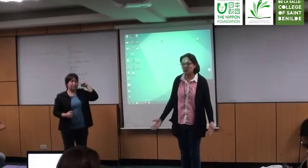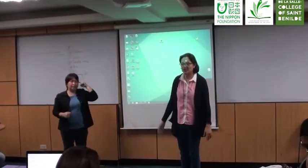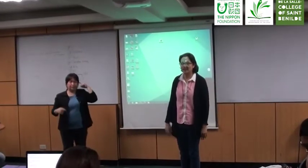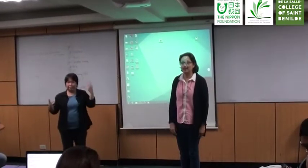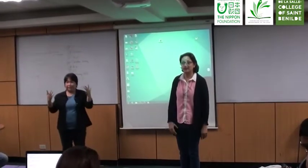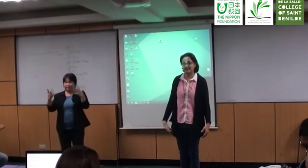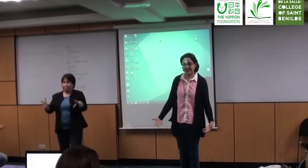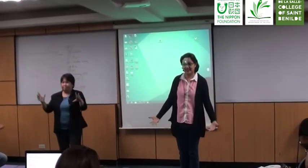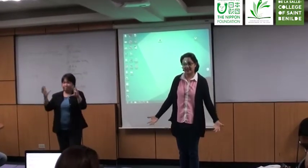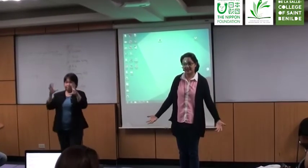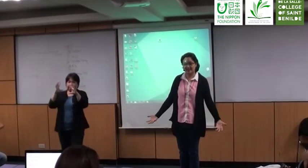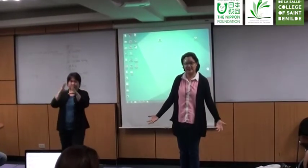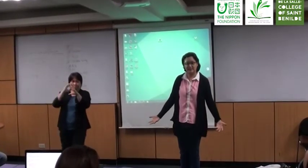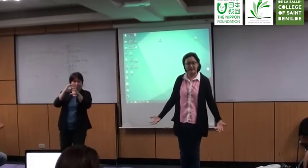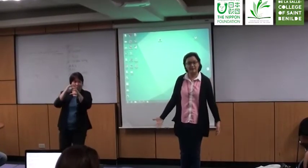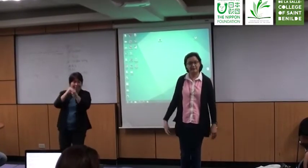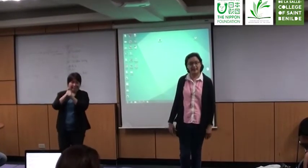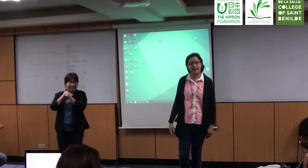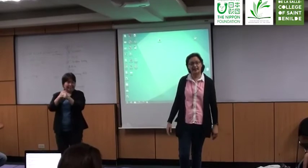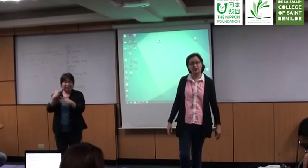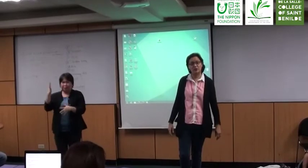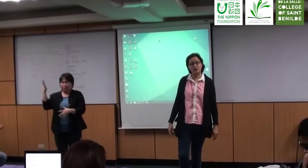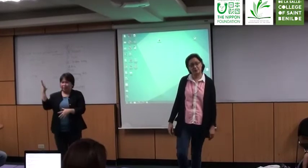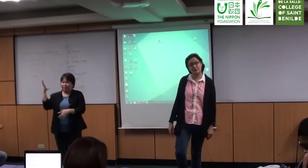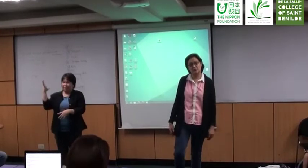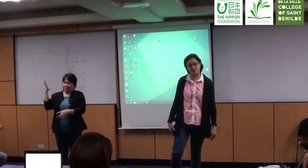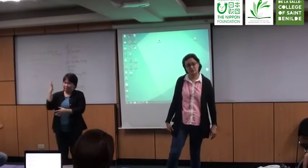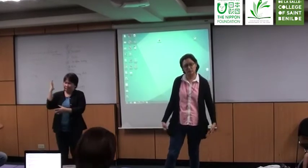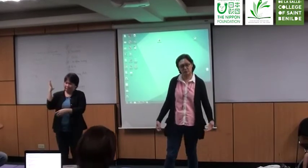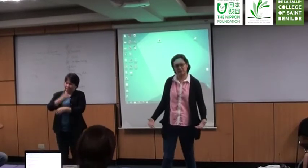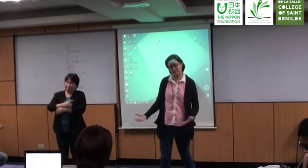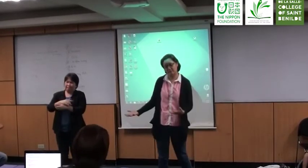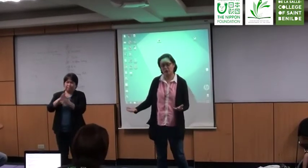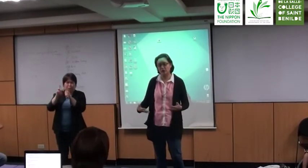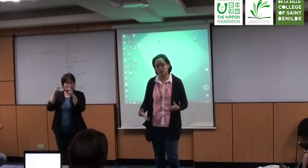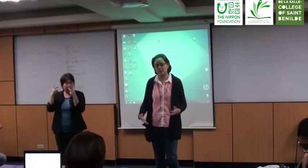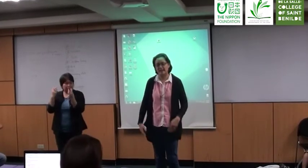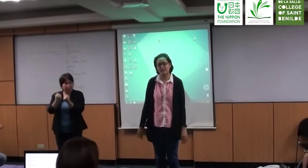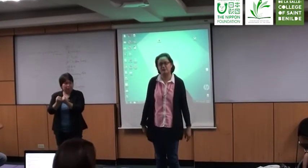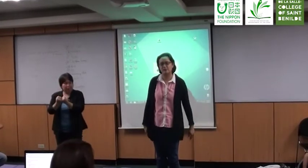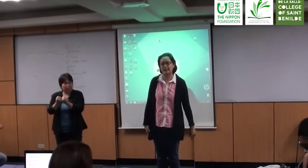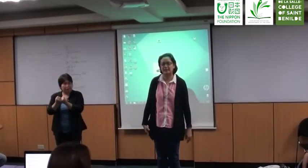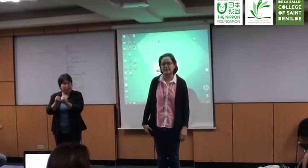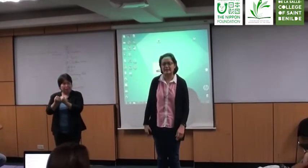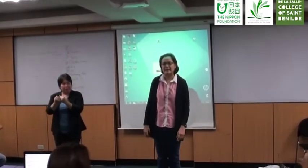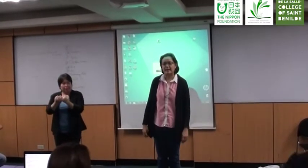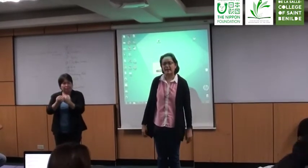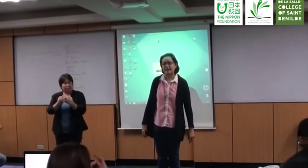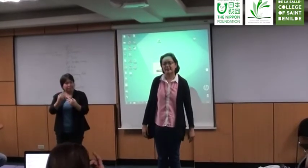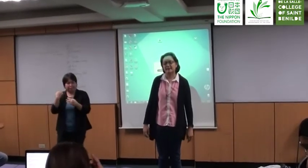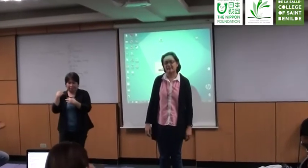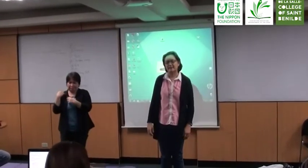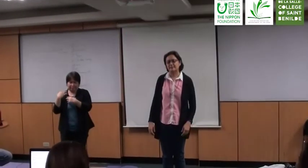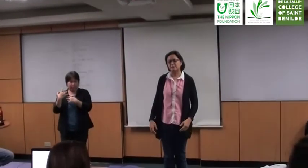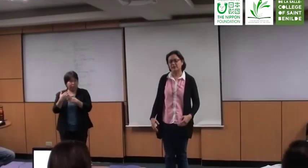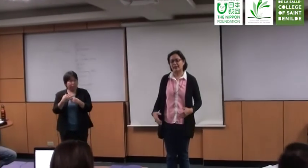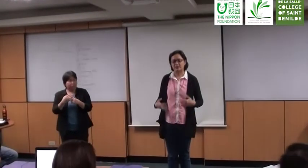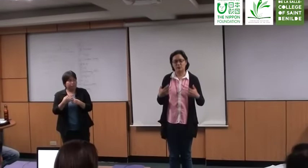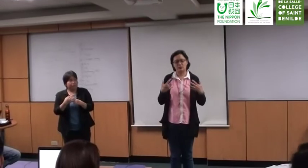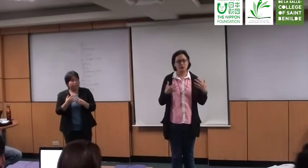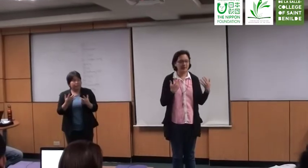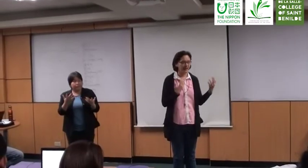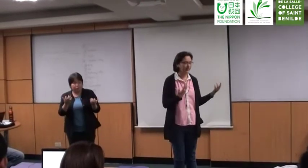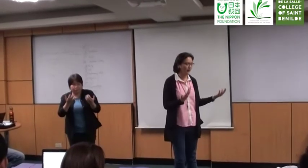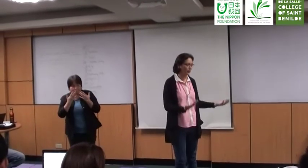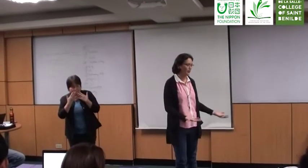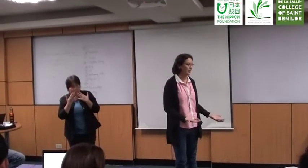we're closing down the 5-day workshop that we on the last few days. And I'd like